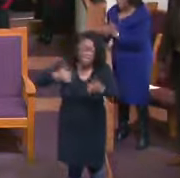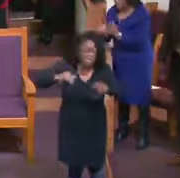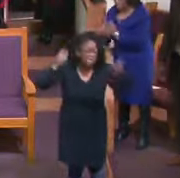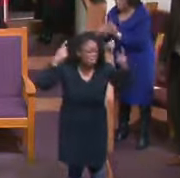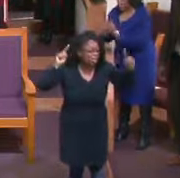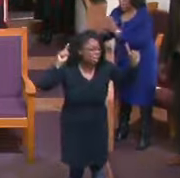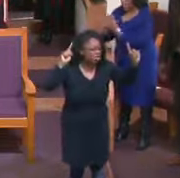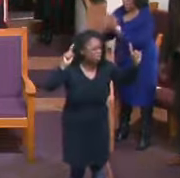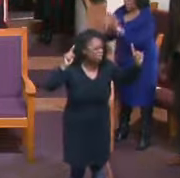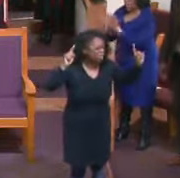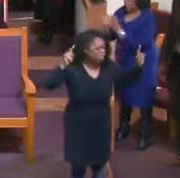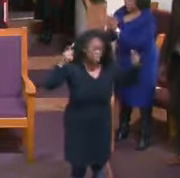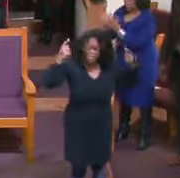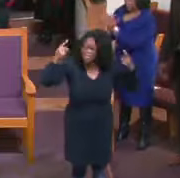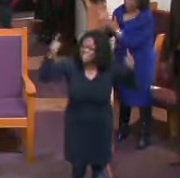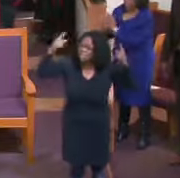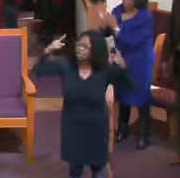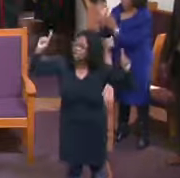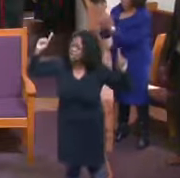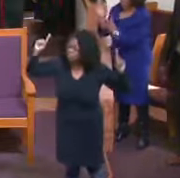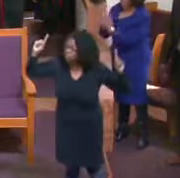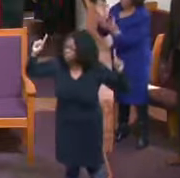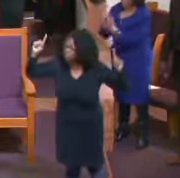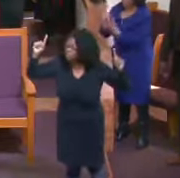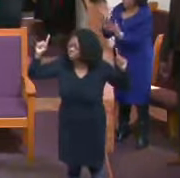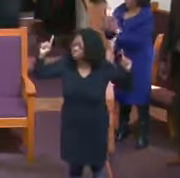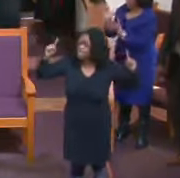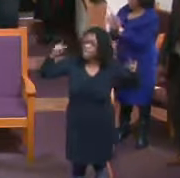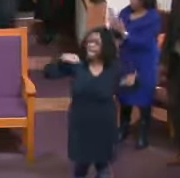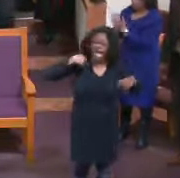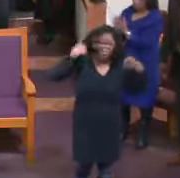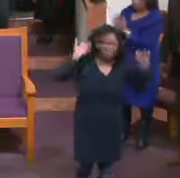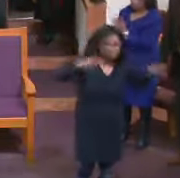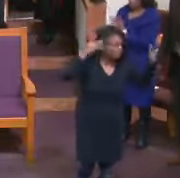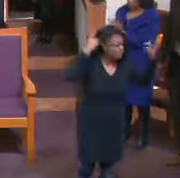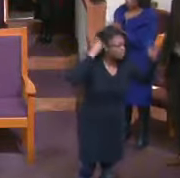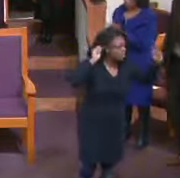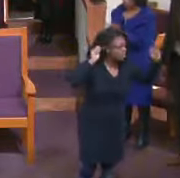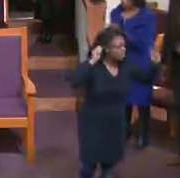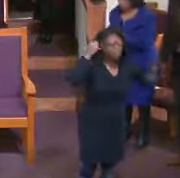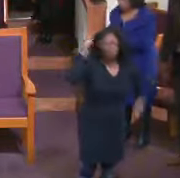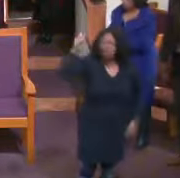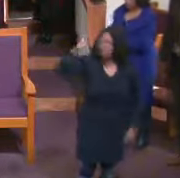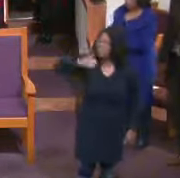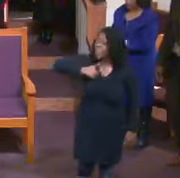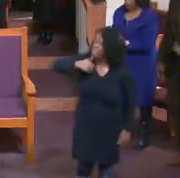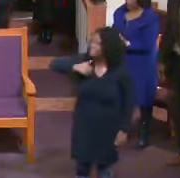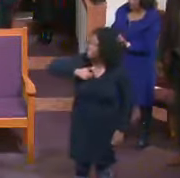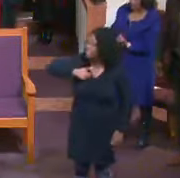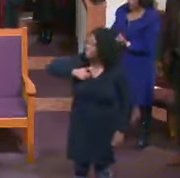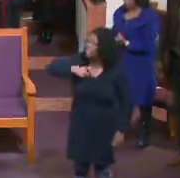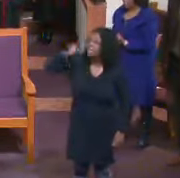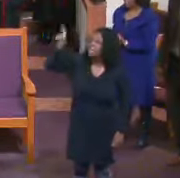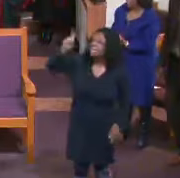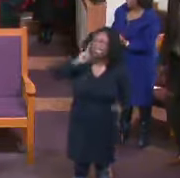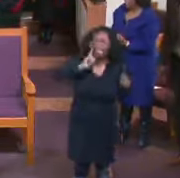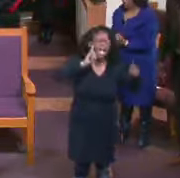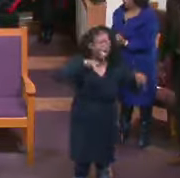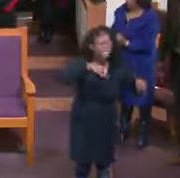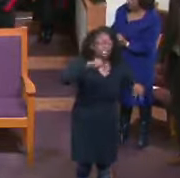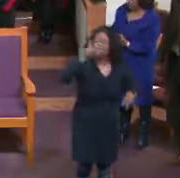still works, still works. I tried him for myself. He answers.